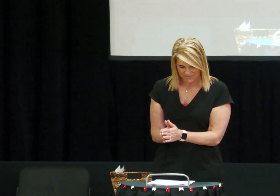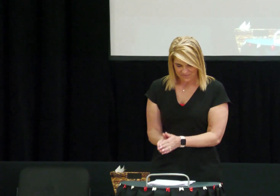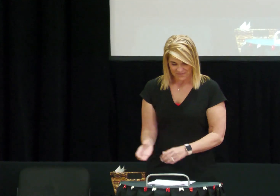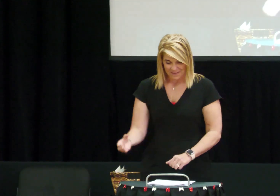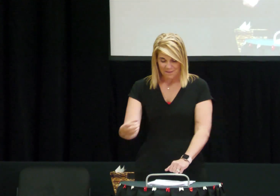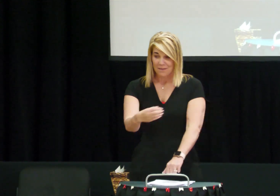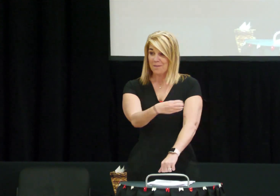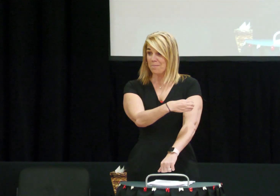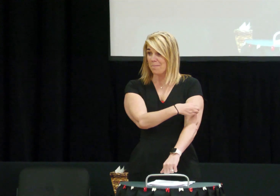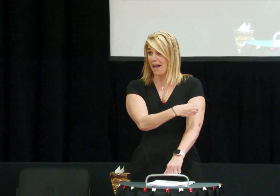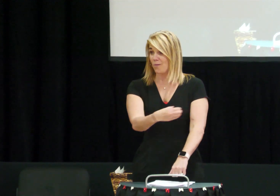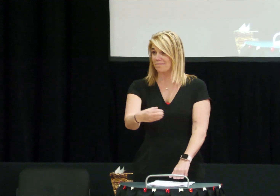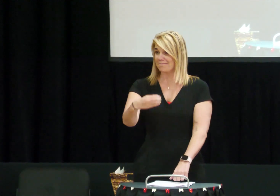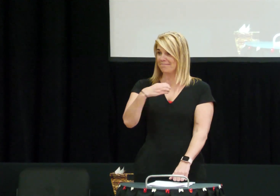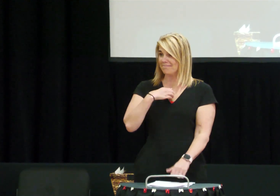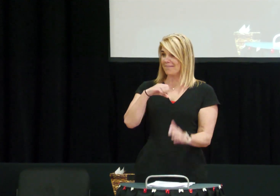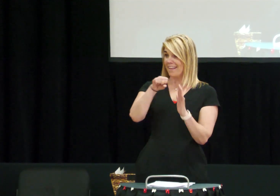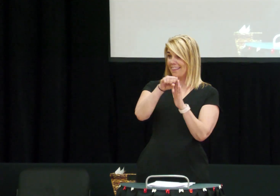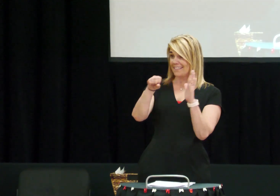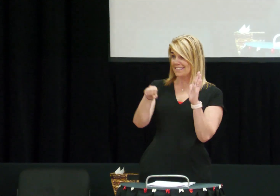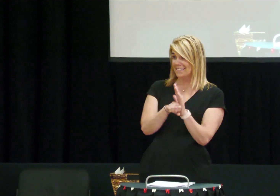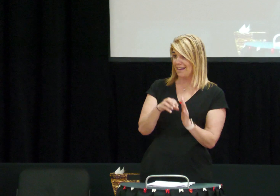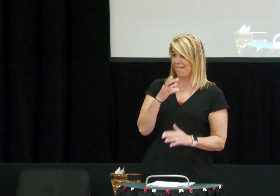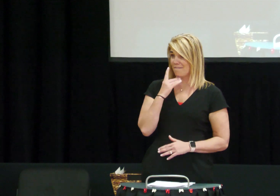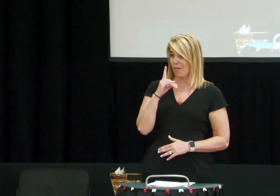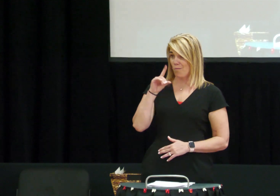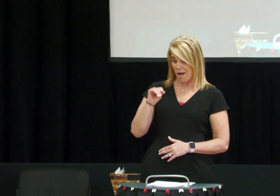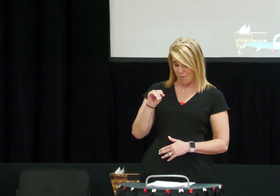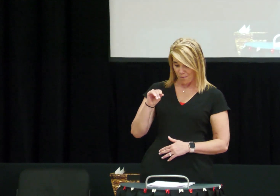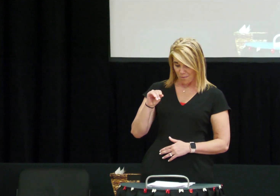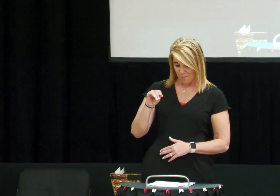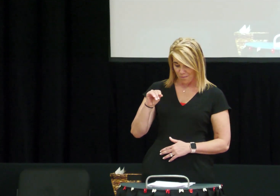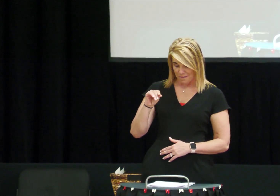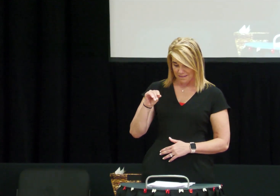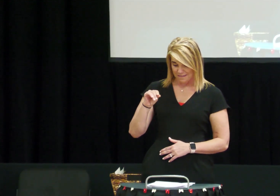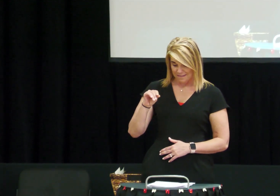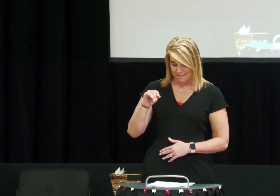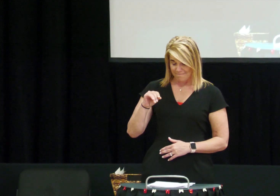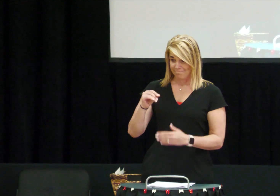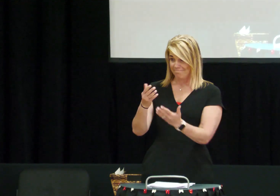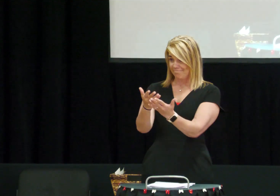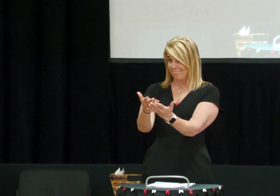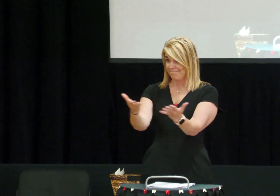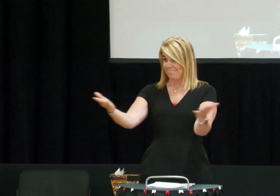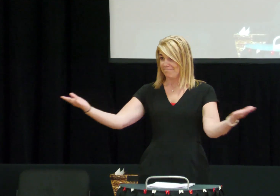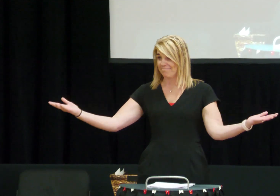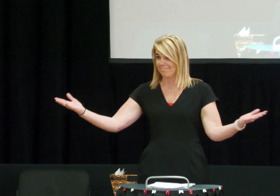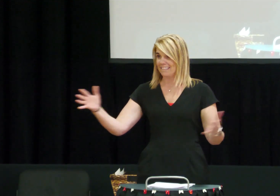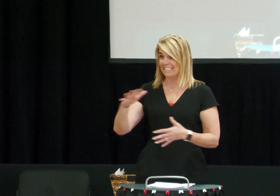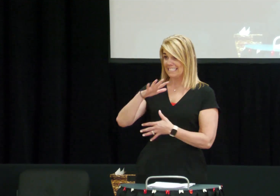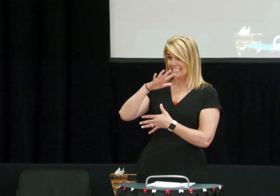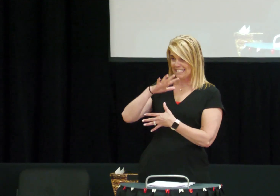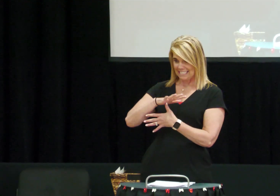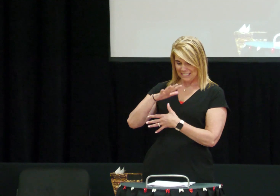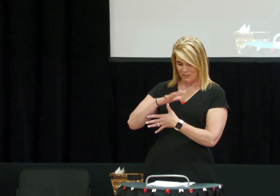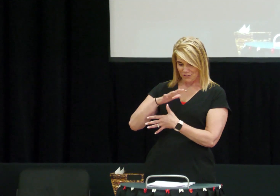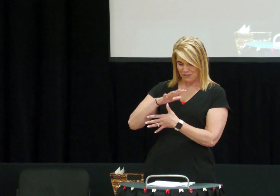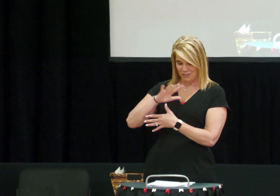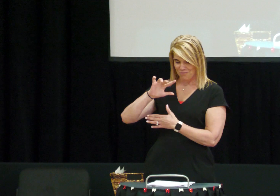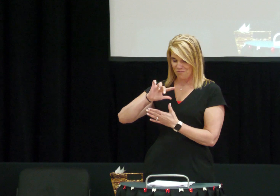and then we're off. The power invested in me by the state of Colorado, I pronounce the